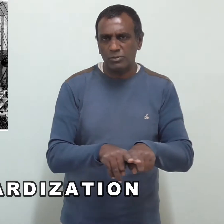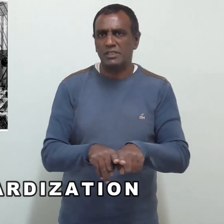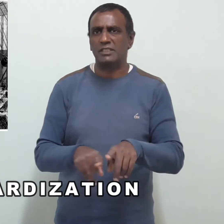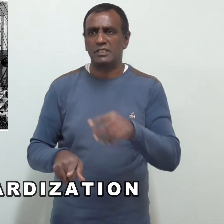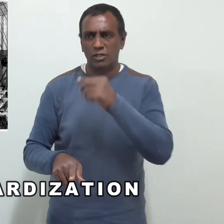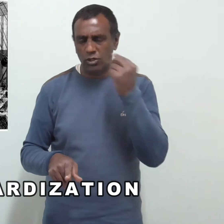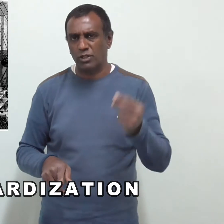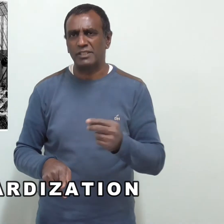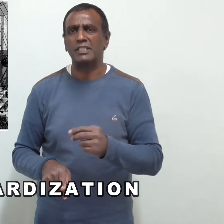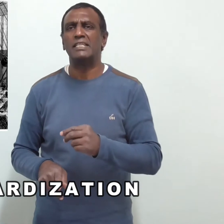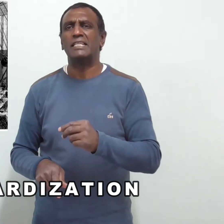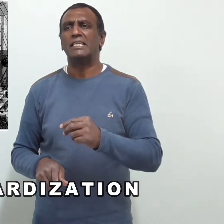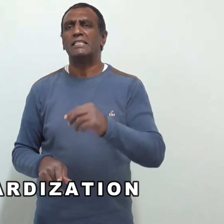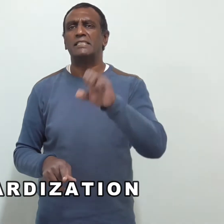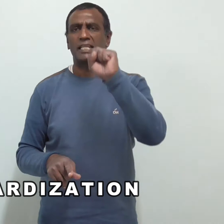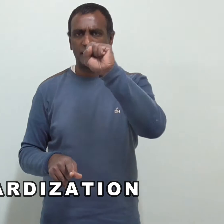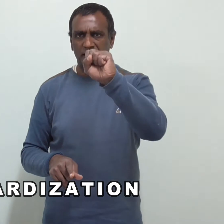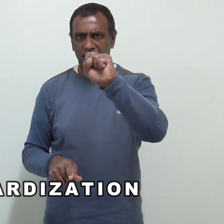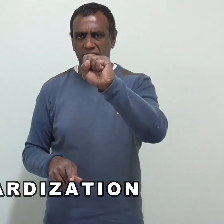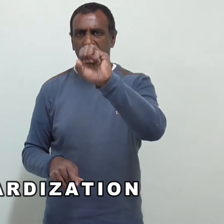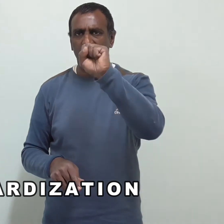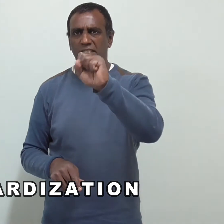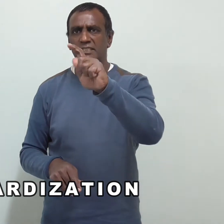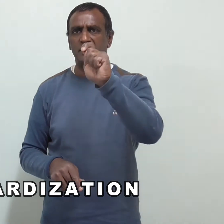which is called standardization,